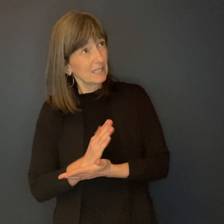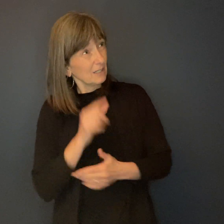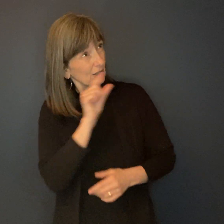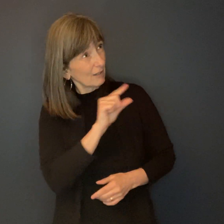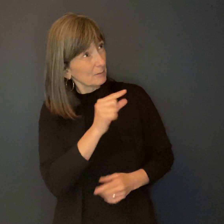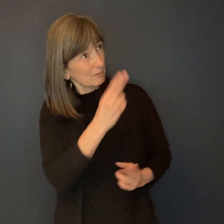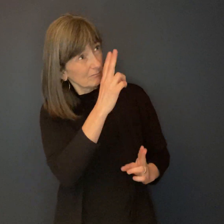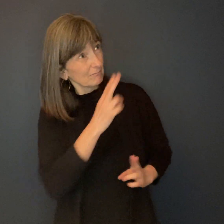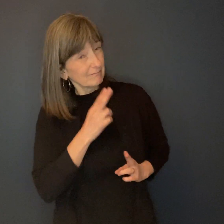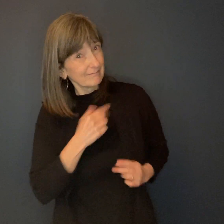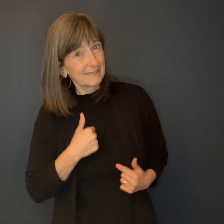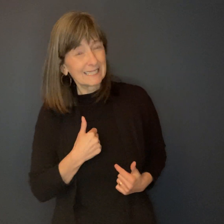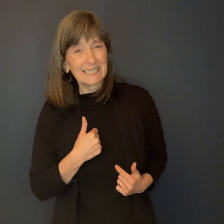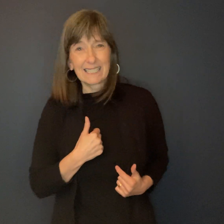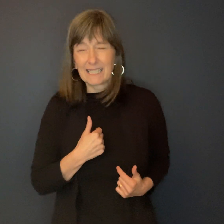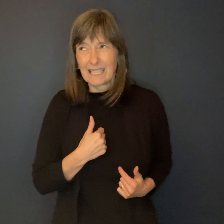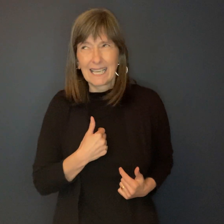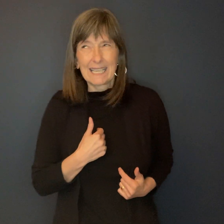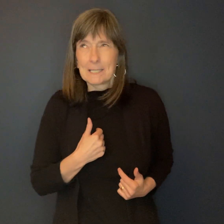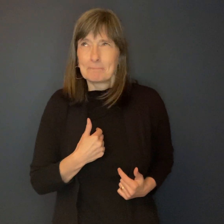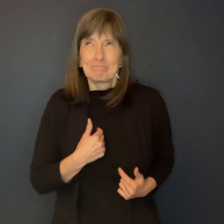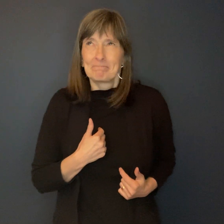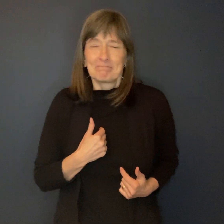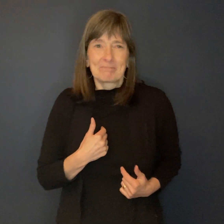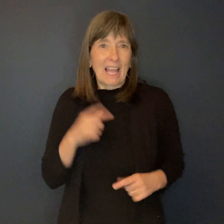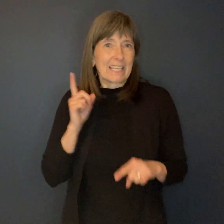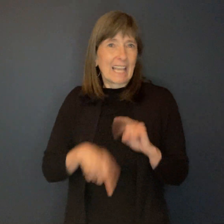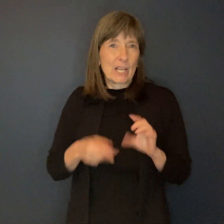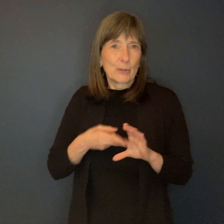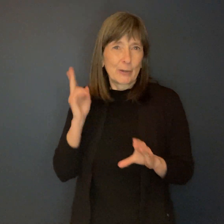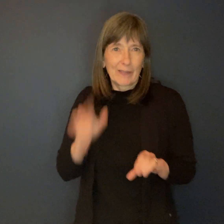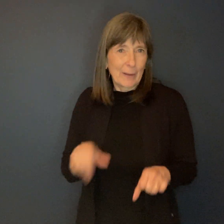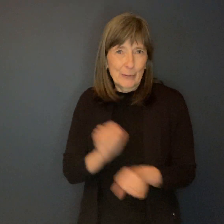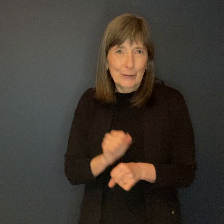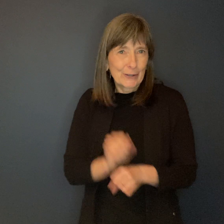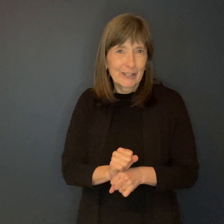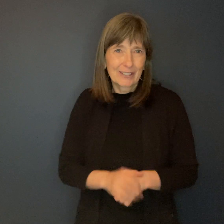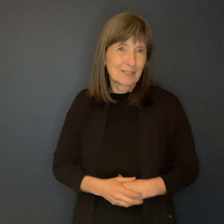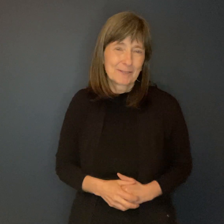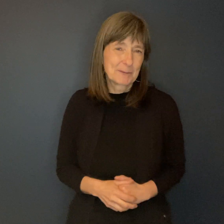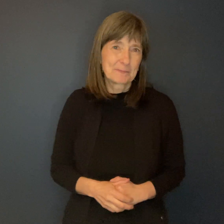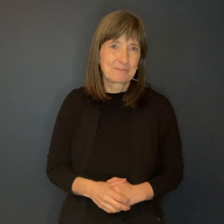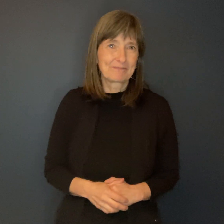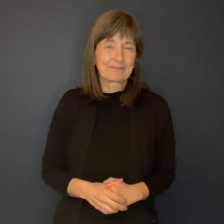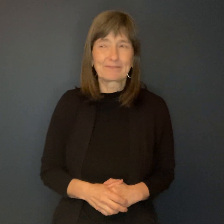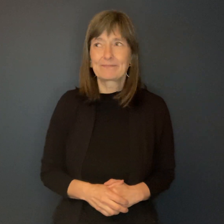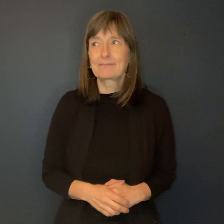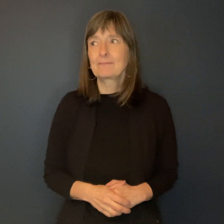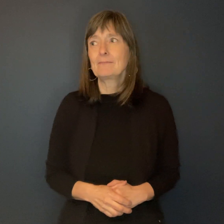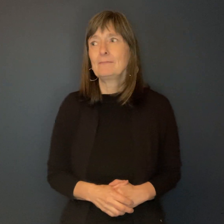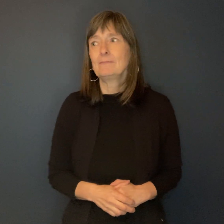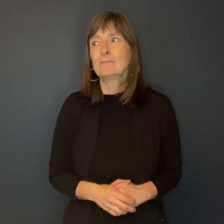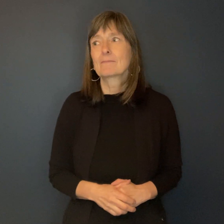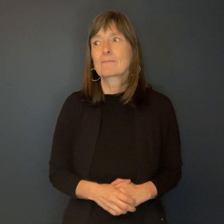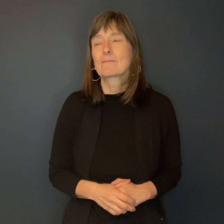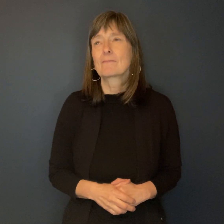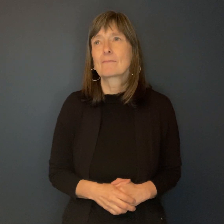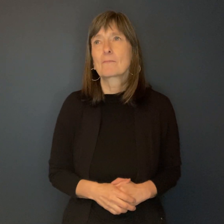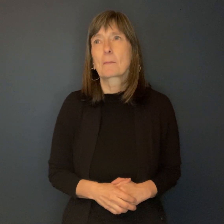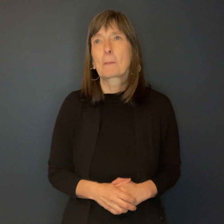could resign from, you know what I mean? Just wondering, how would you summarize, or how would you characterize, perhaps